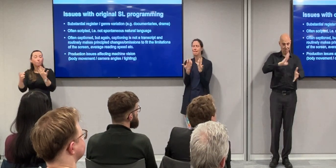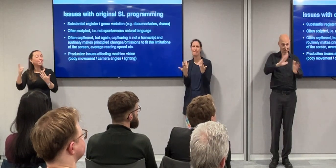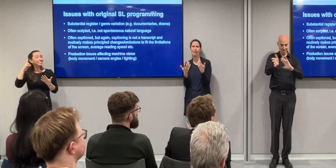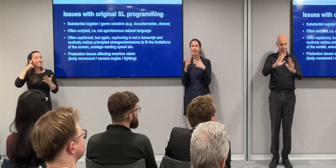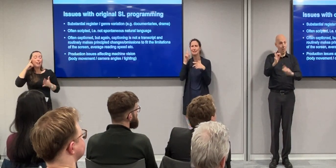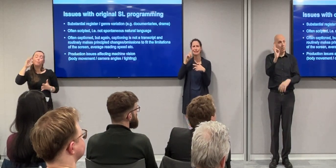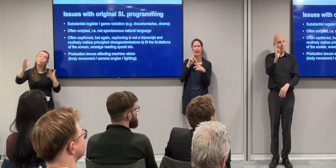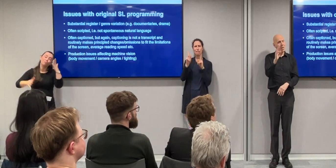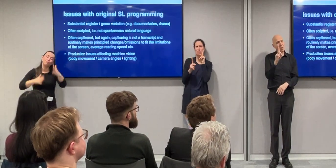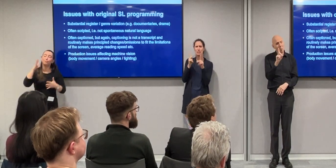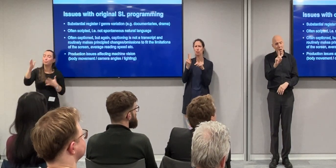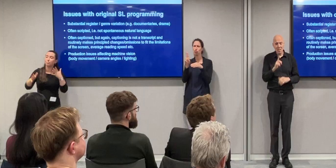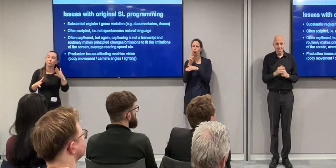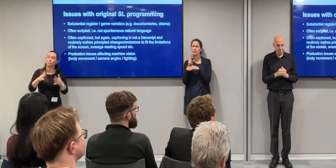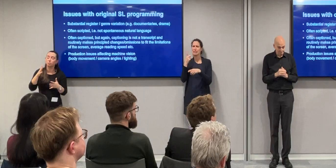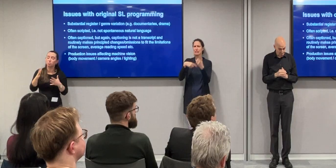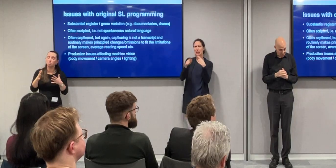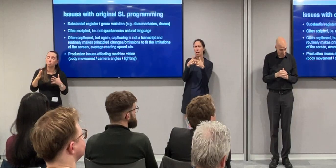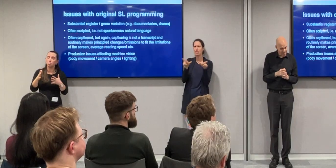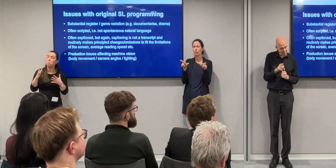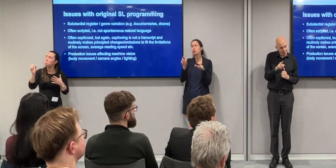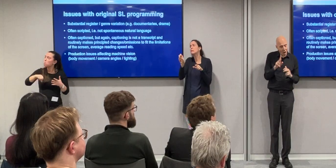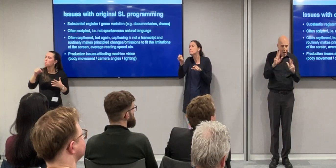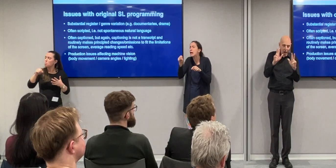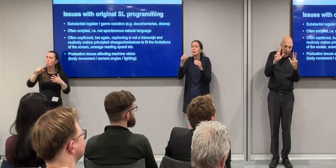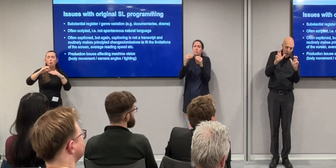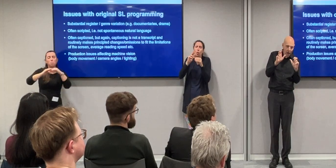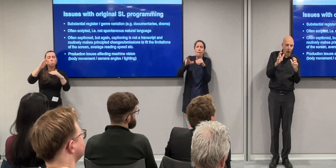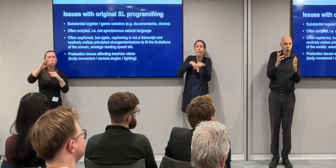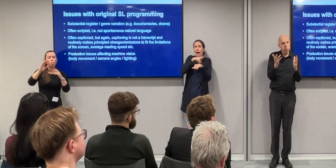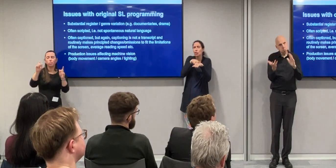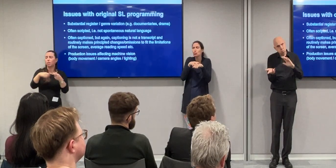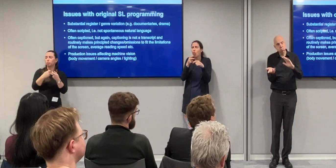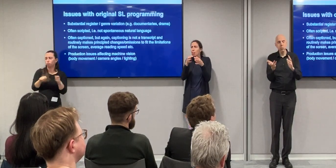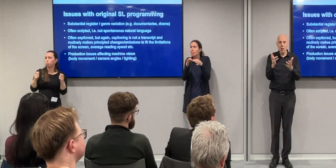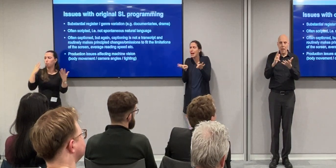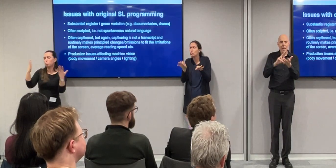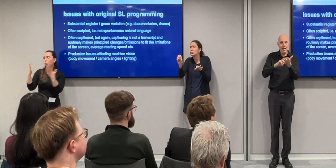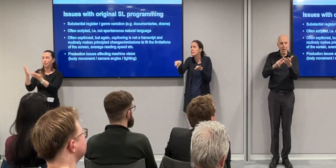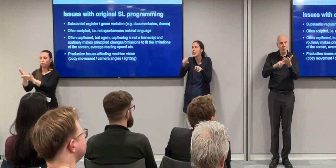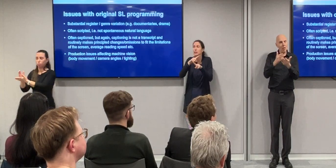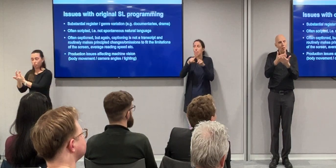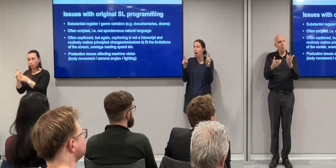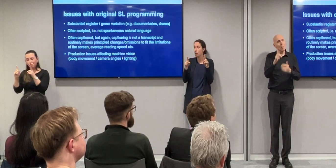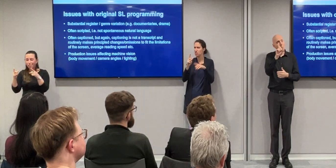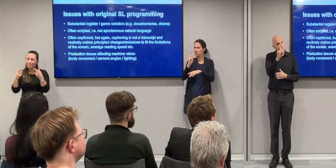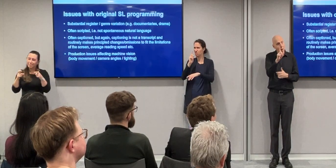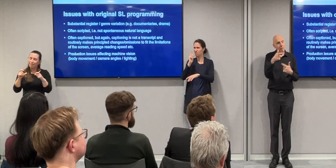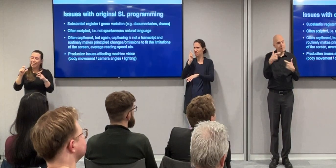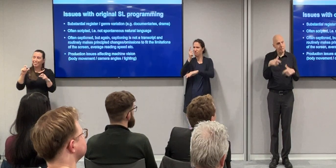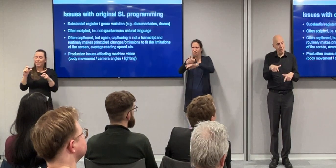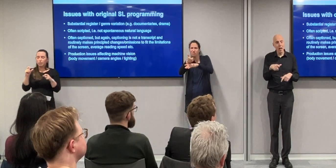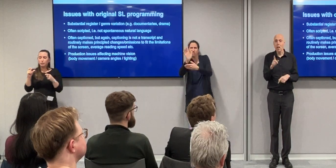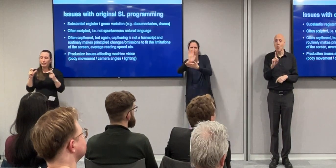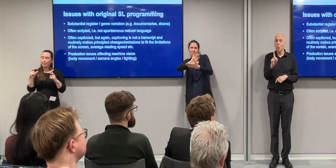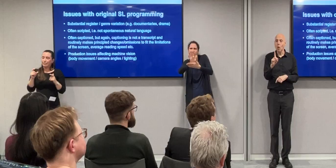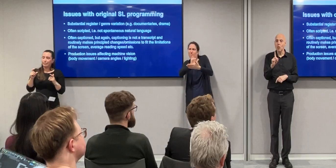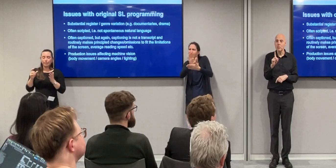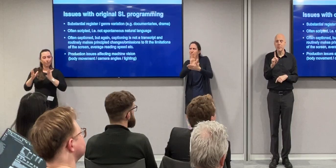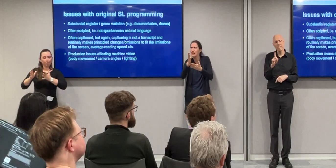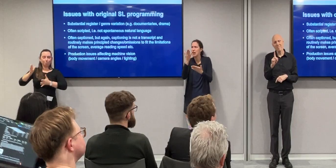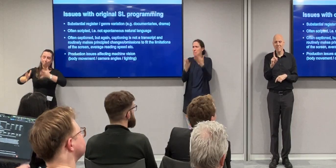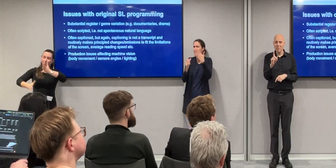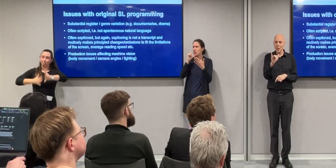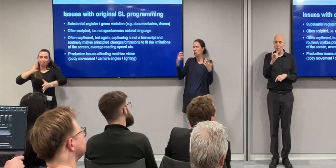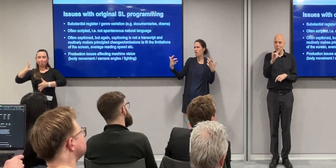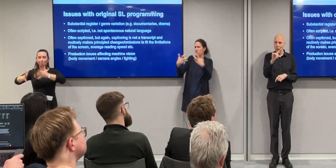issues around here. Yes, it's more natural language, arguably, but there are still features of it that may or may not be quite suitable for